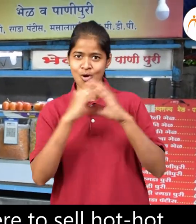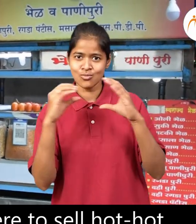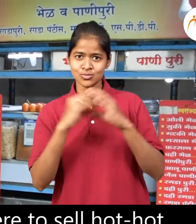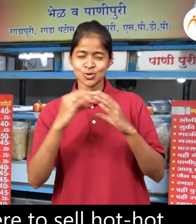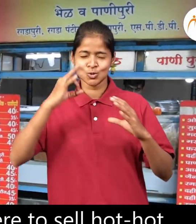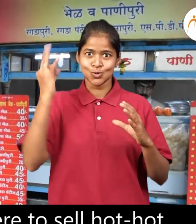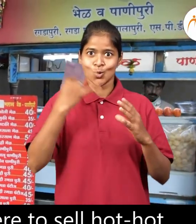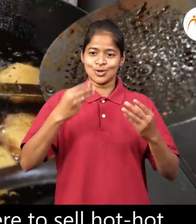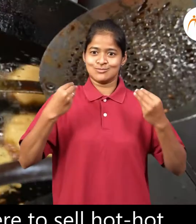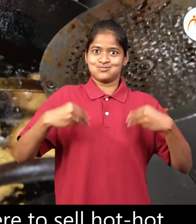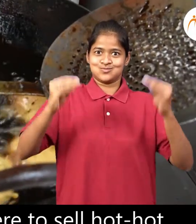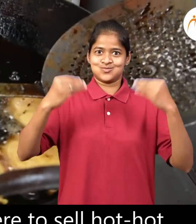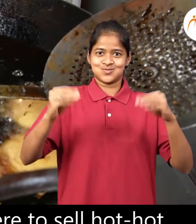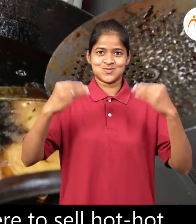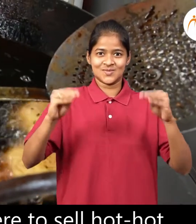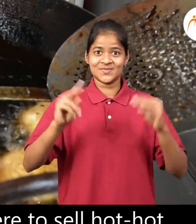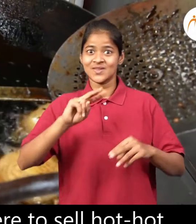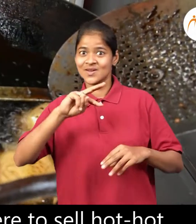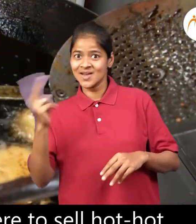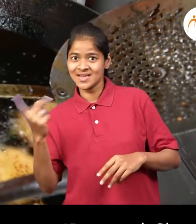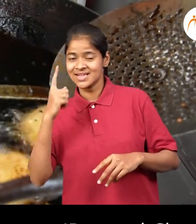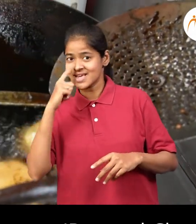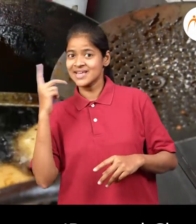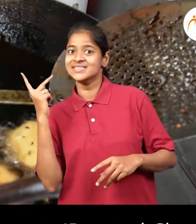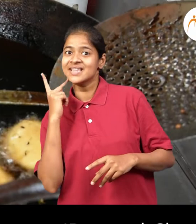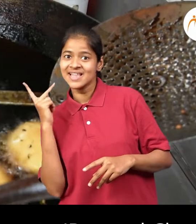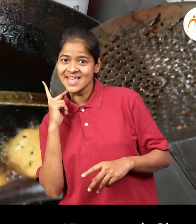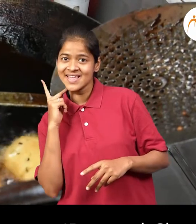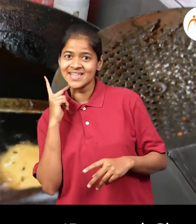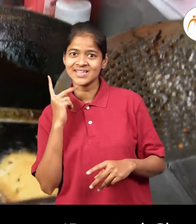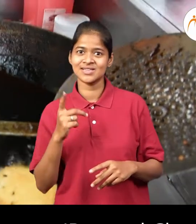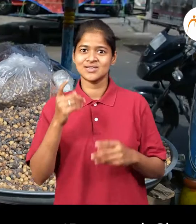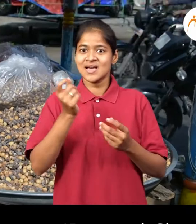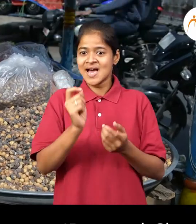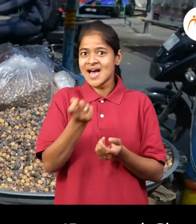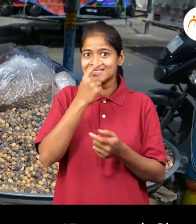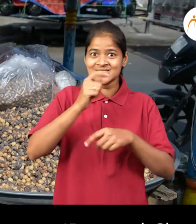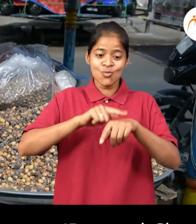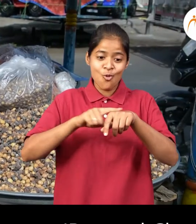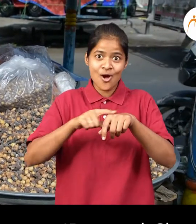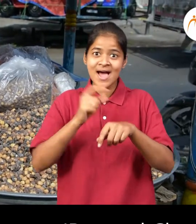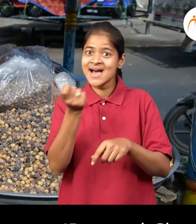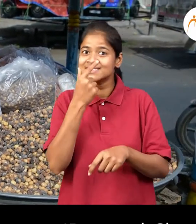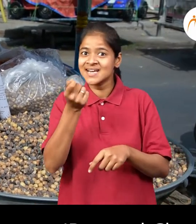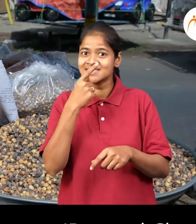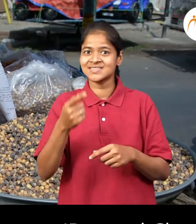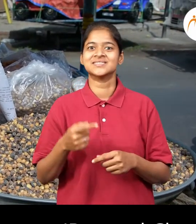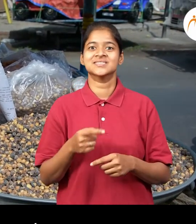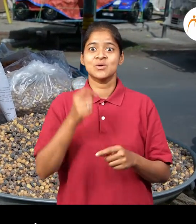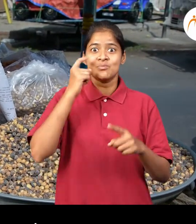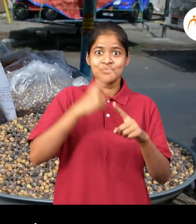sell hot hot batata vadas an auntie sells salted peanuts roasted chana